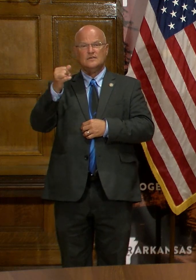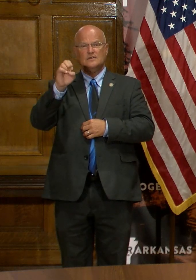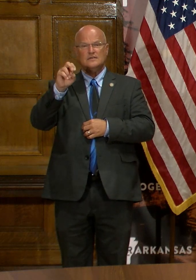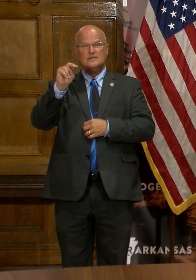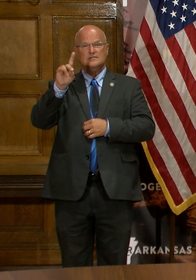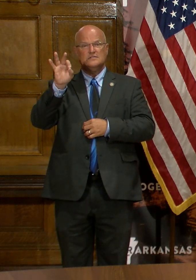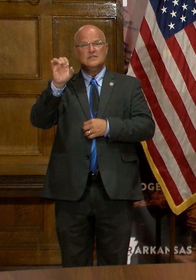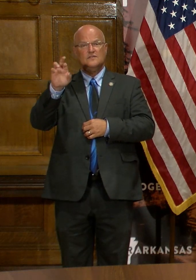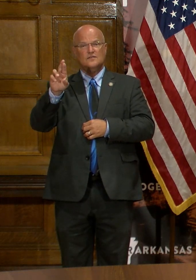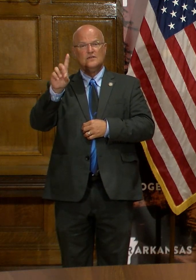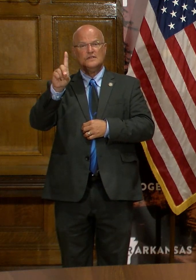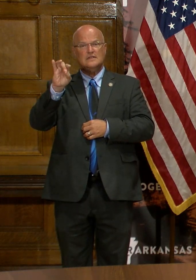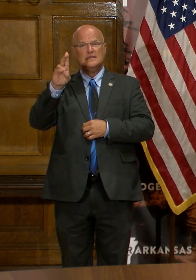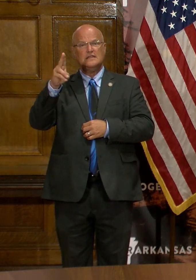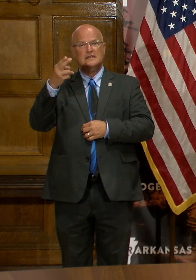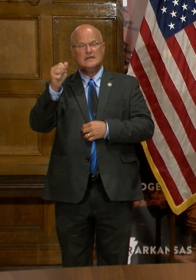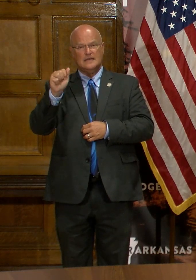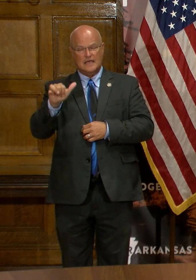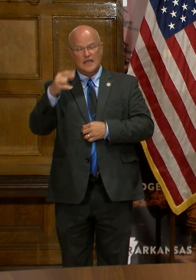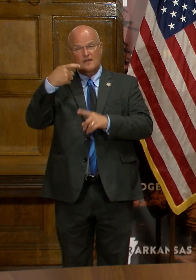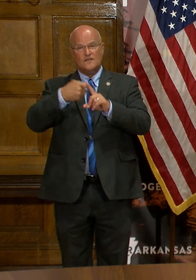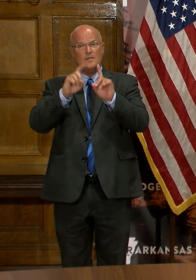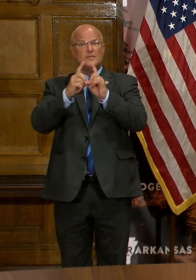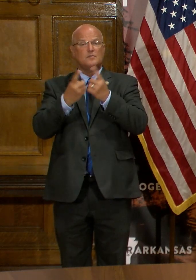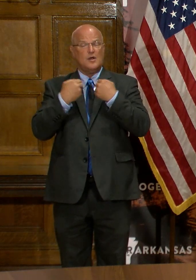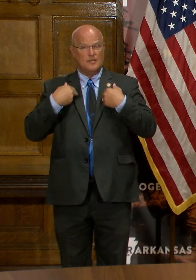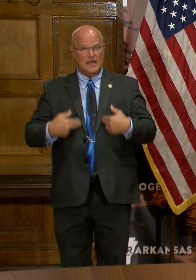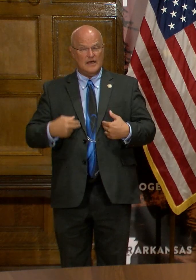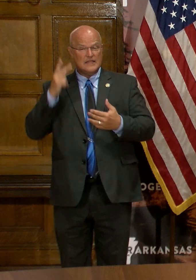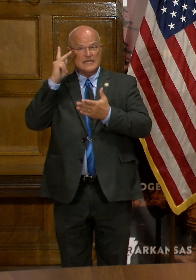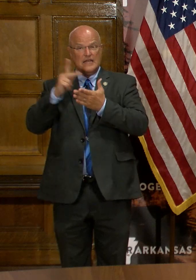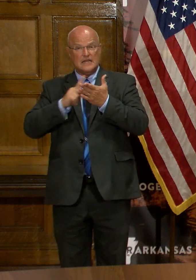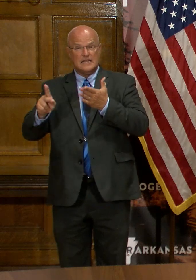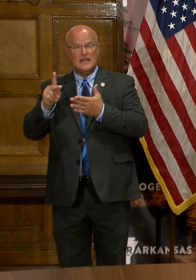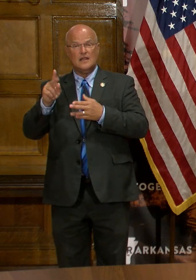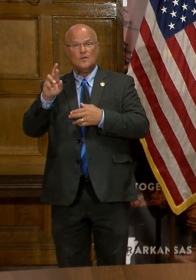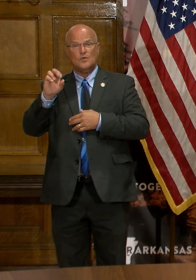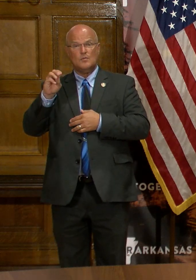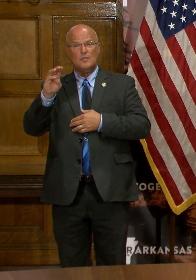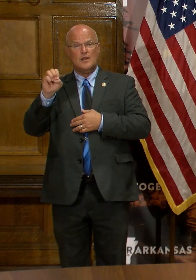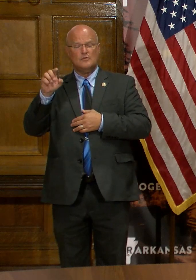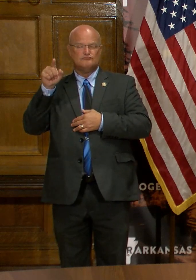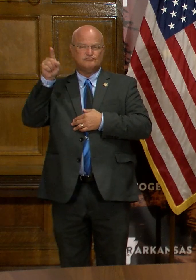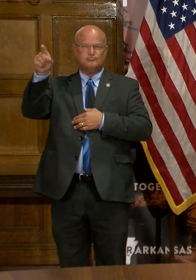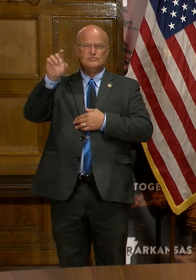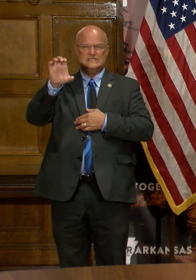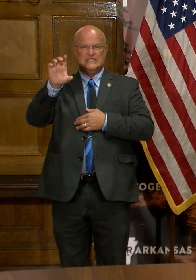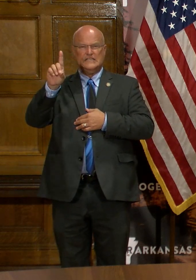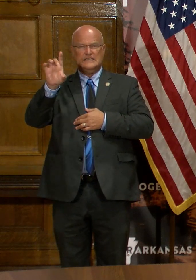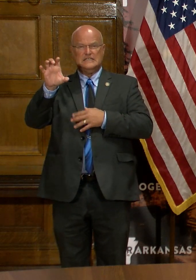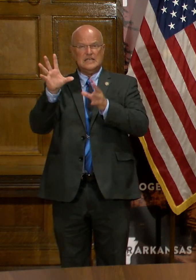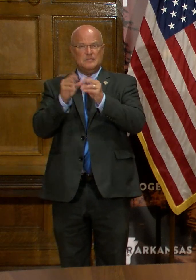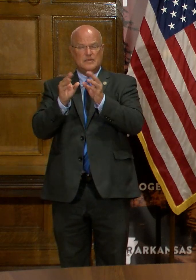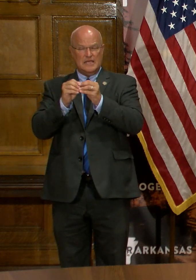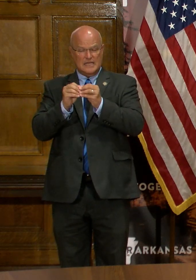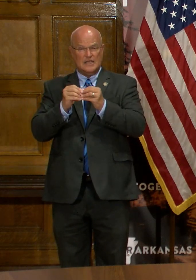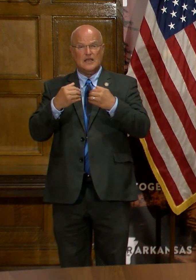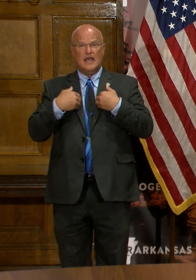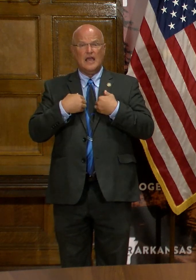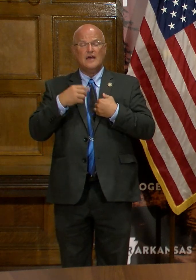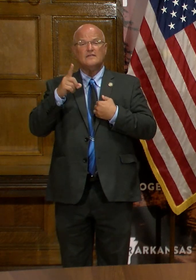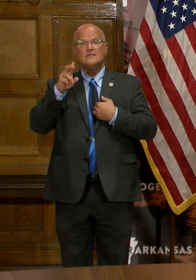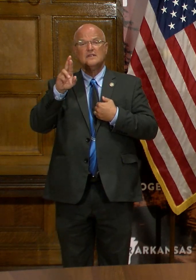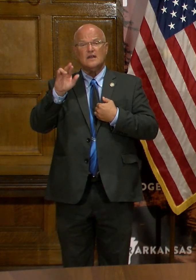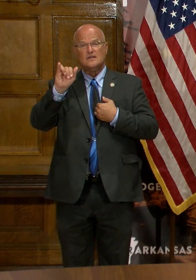Dillahay, who is here for the Department of Health. Secretary Romero is at a CDC meeting. We have Dr.